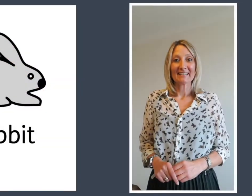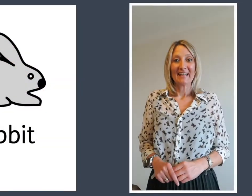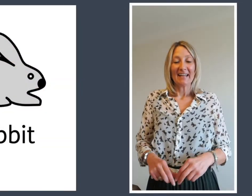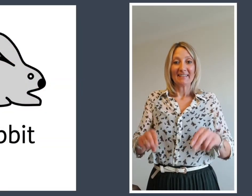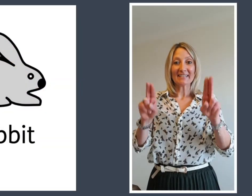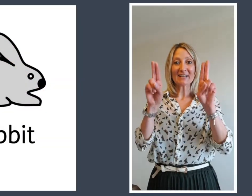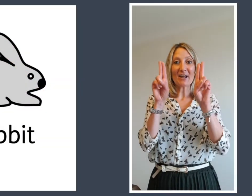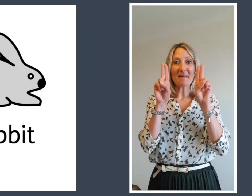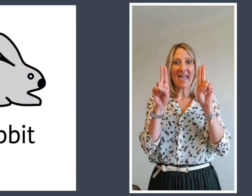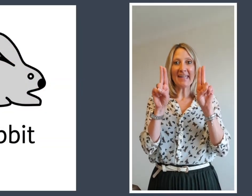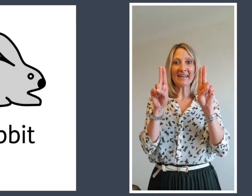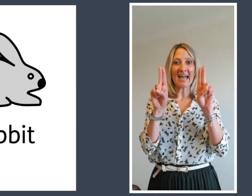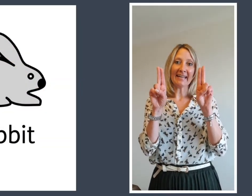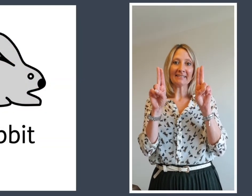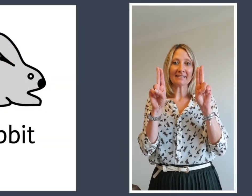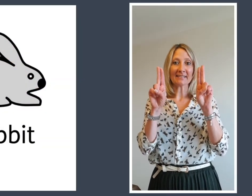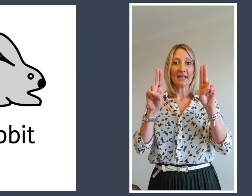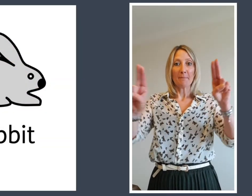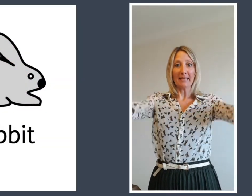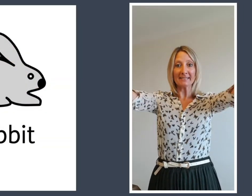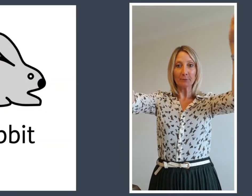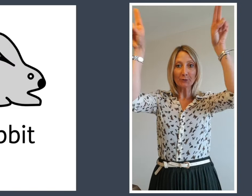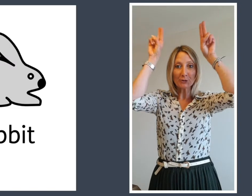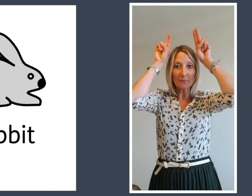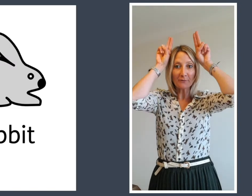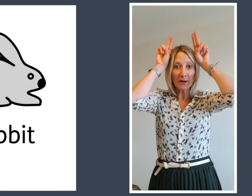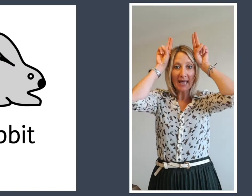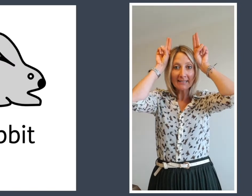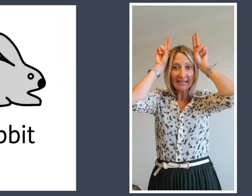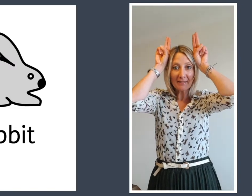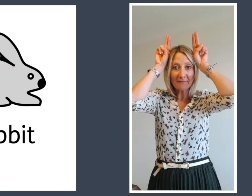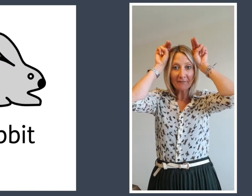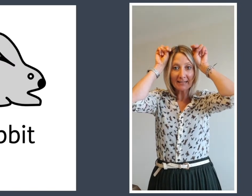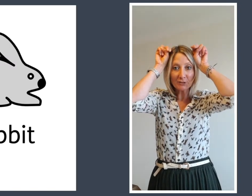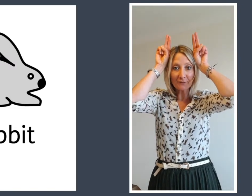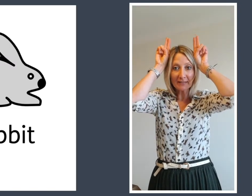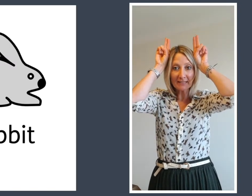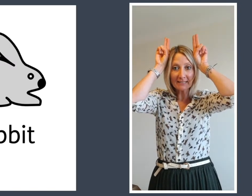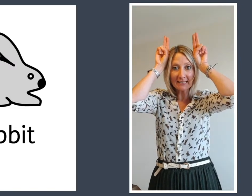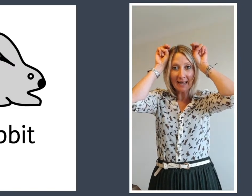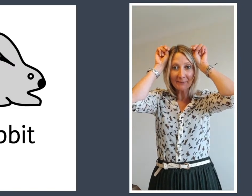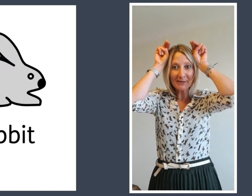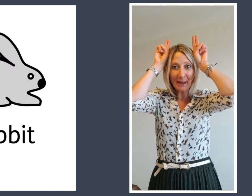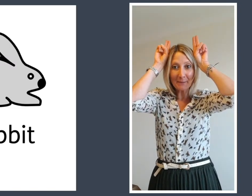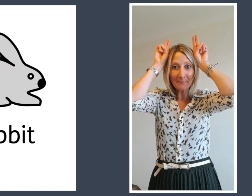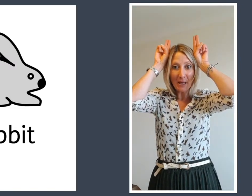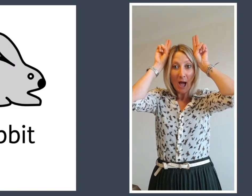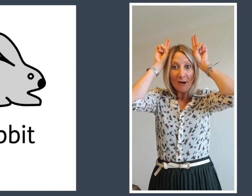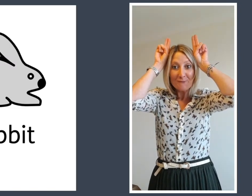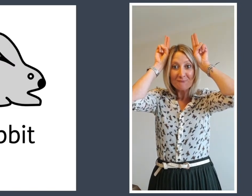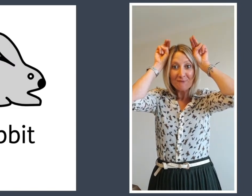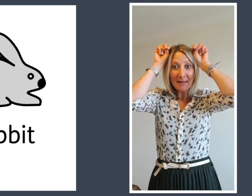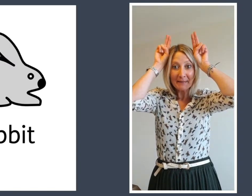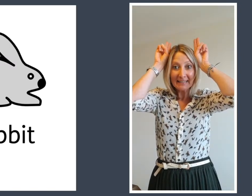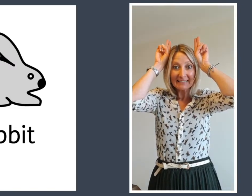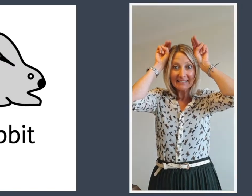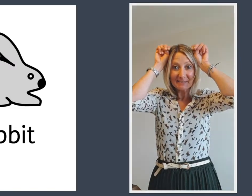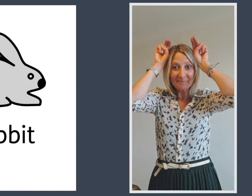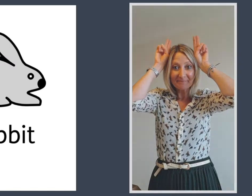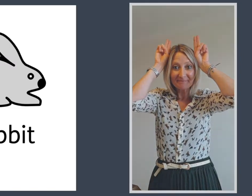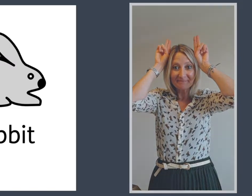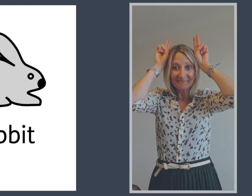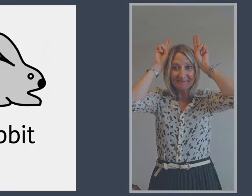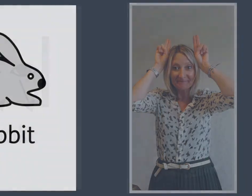Rabbit. This time, N hands. Place them on the top of your head and then flex your fingers down and up. Rabbit.